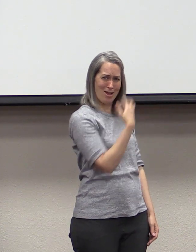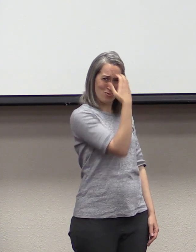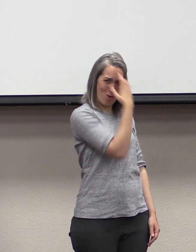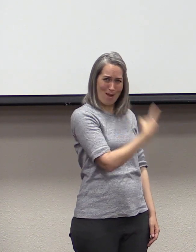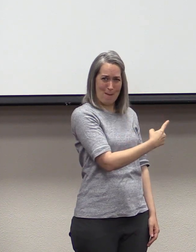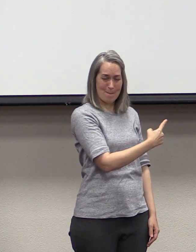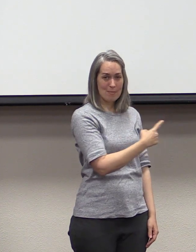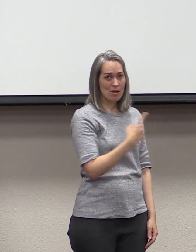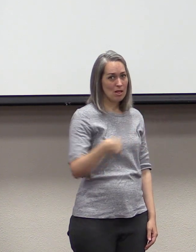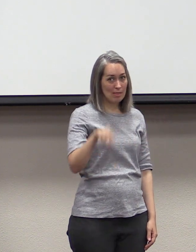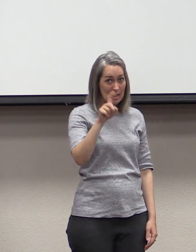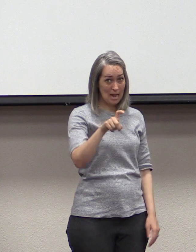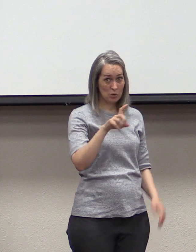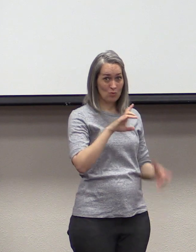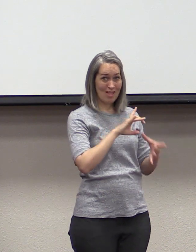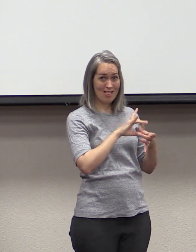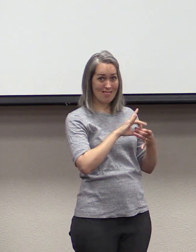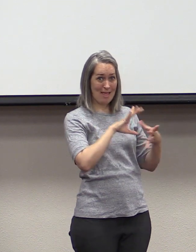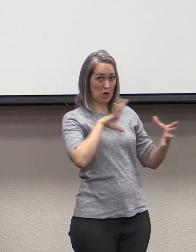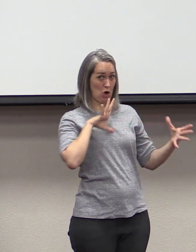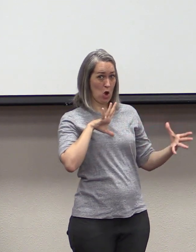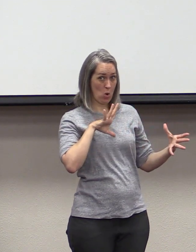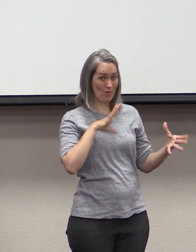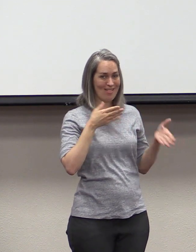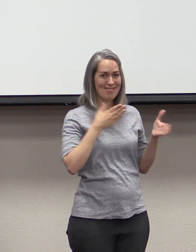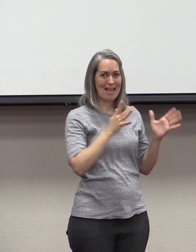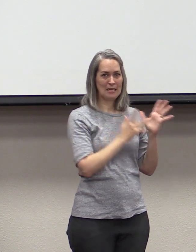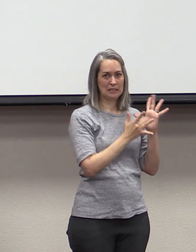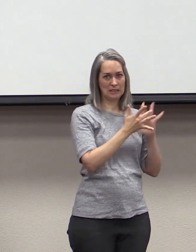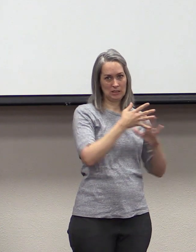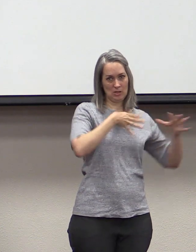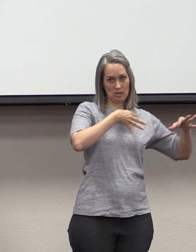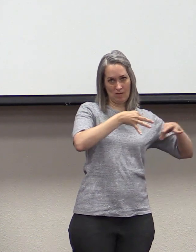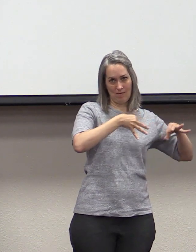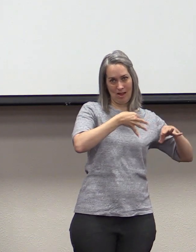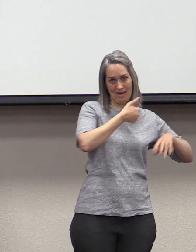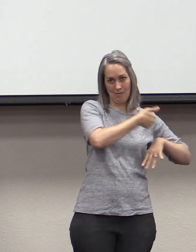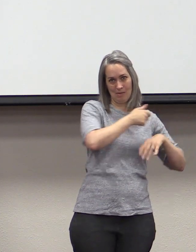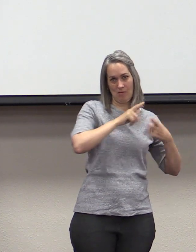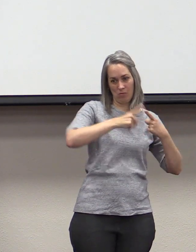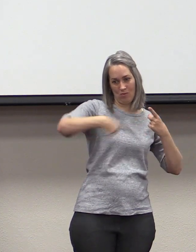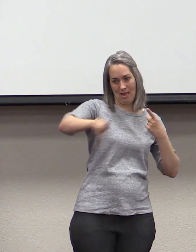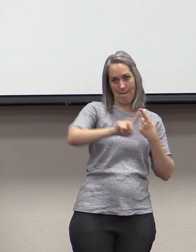of that and let him define who he was to them.